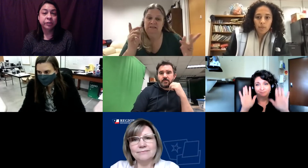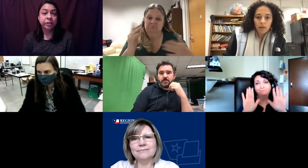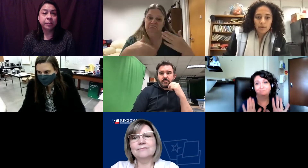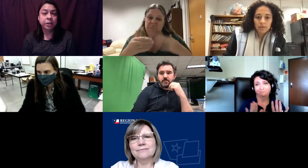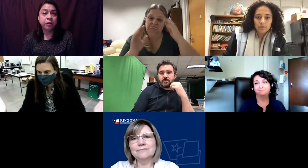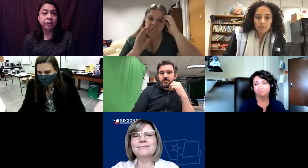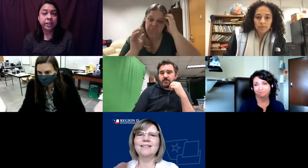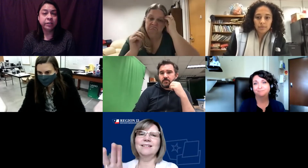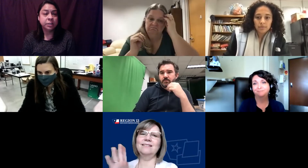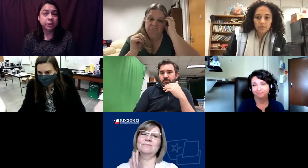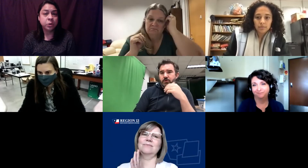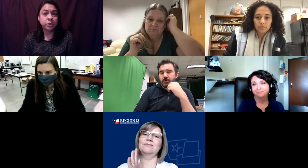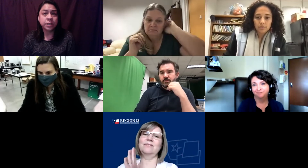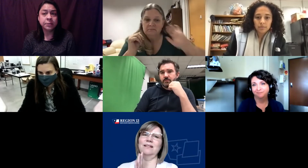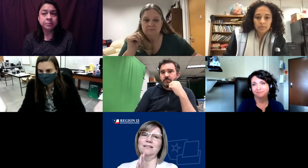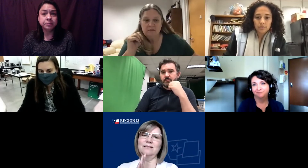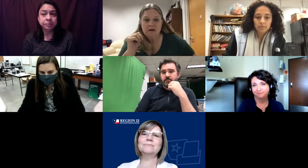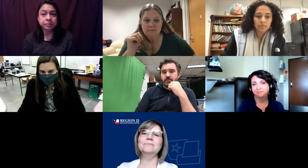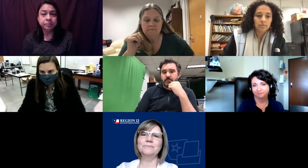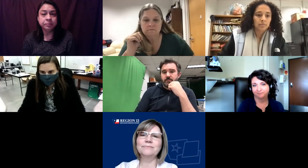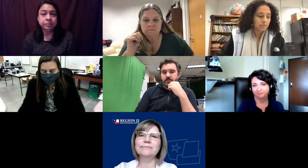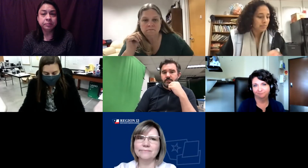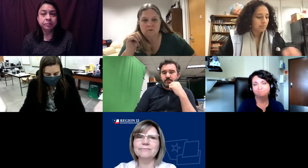do you feel, I mean, hopefully it's been going all right?